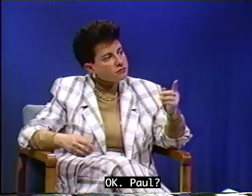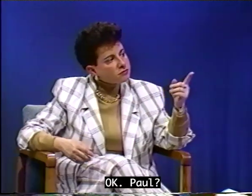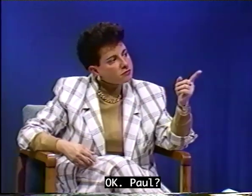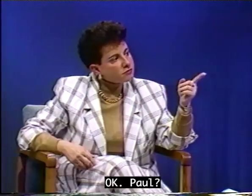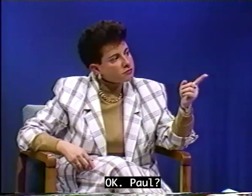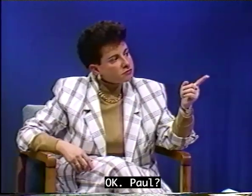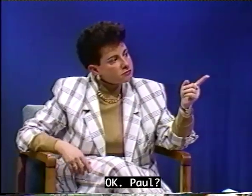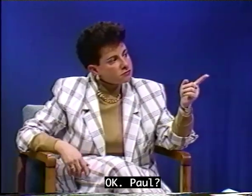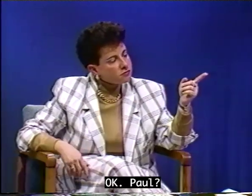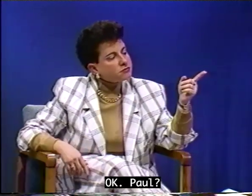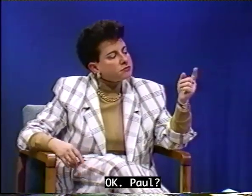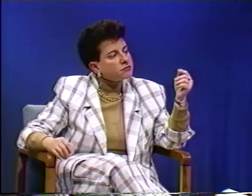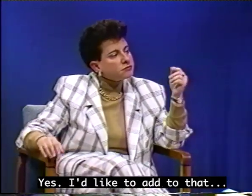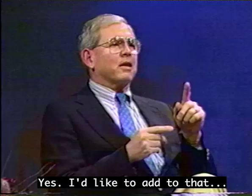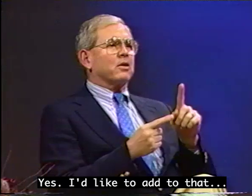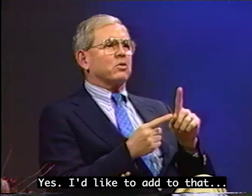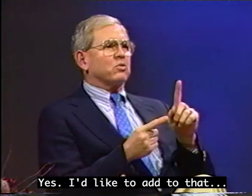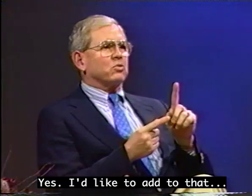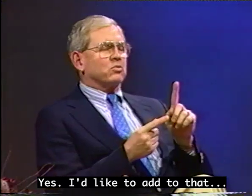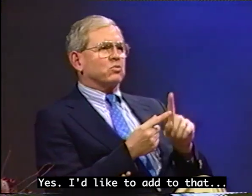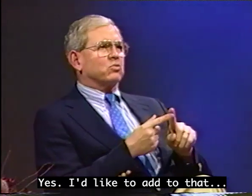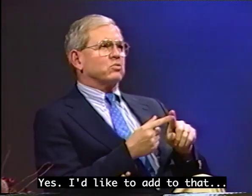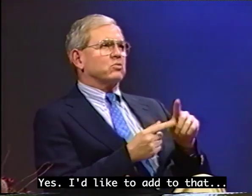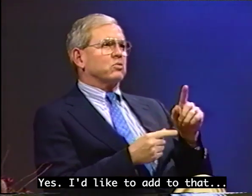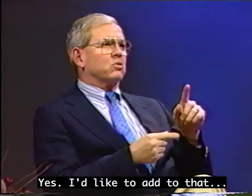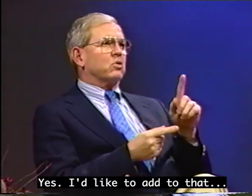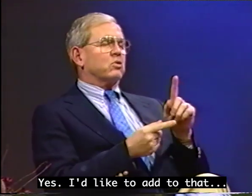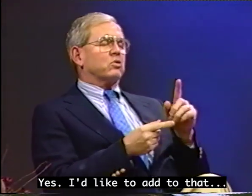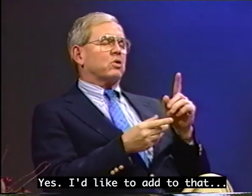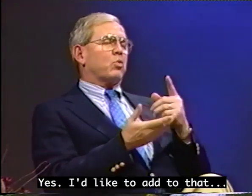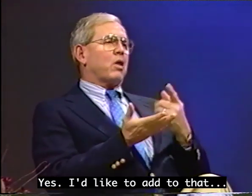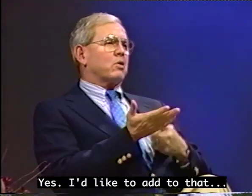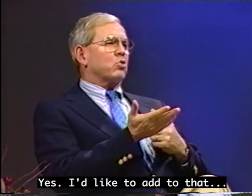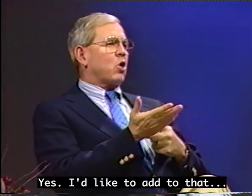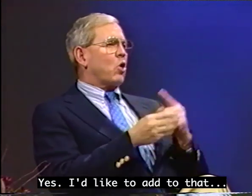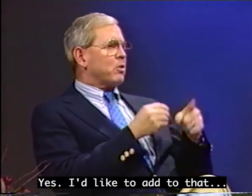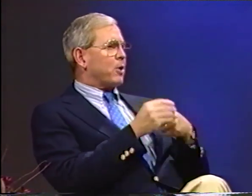Okay, Paul? Yes, I'd like to add to that